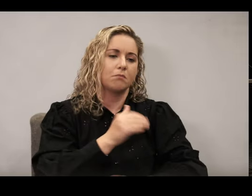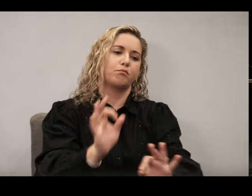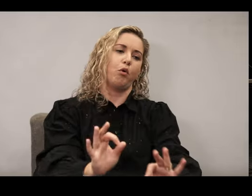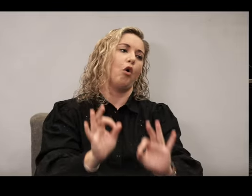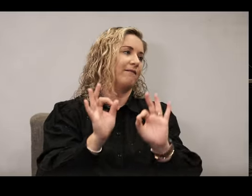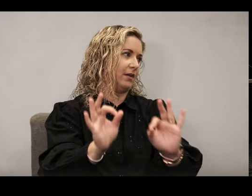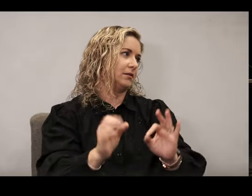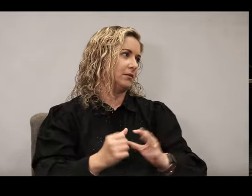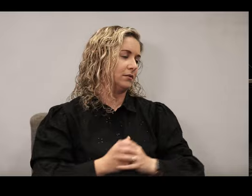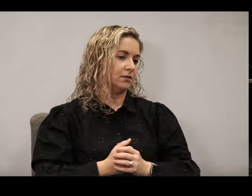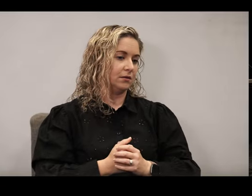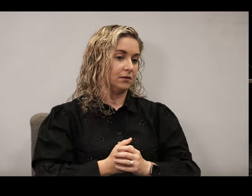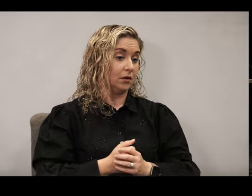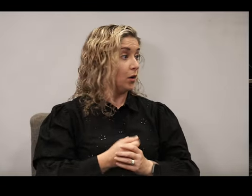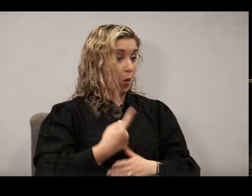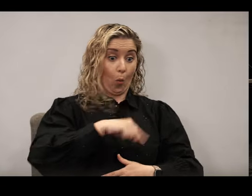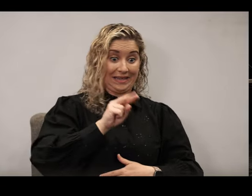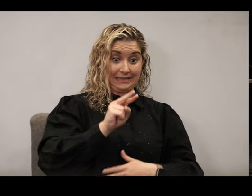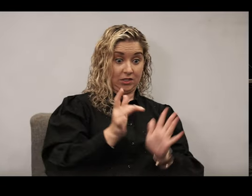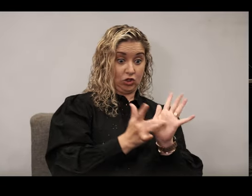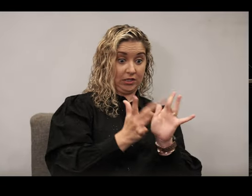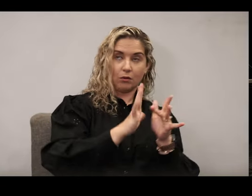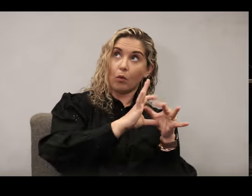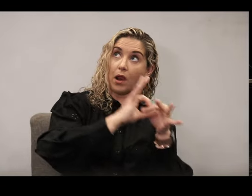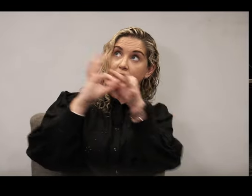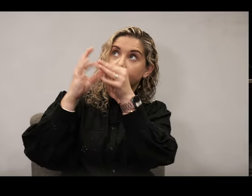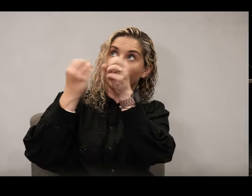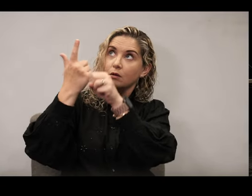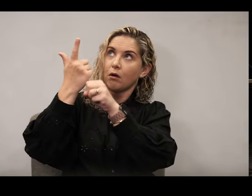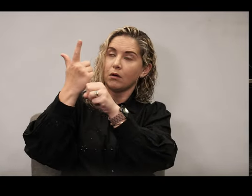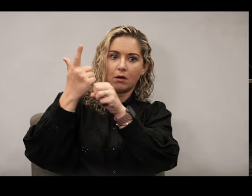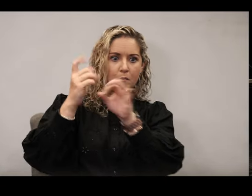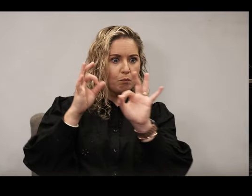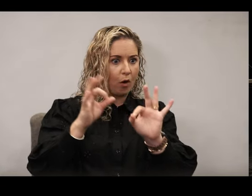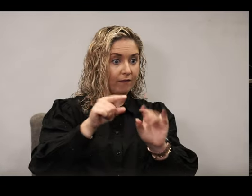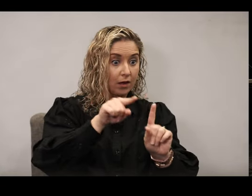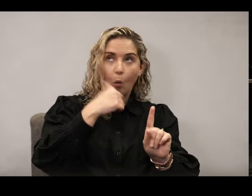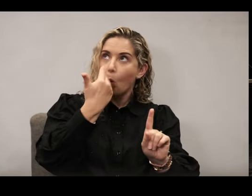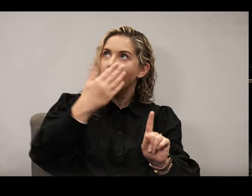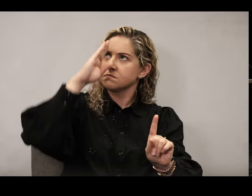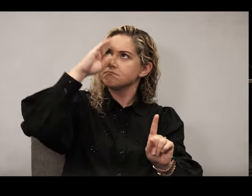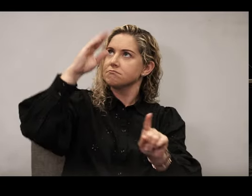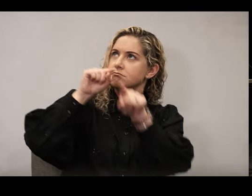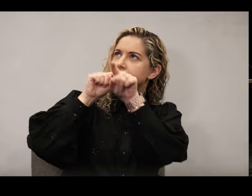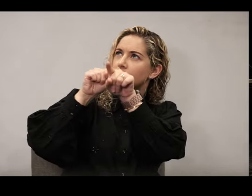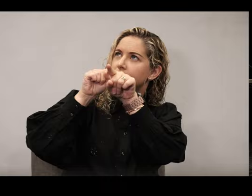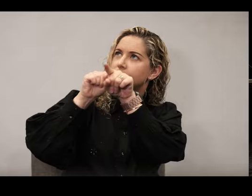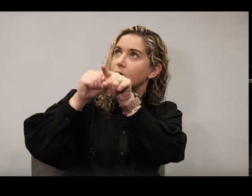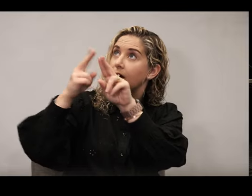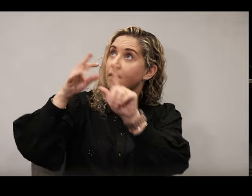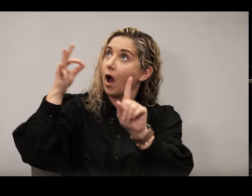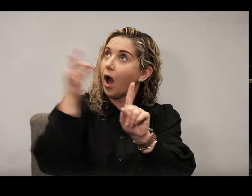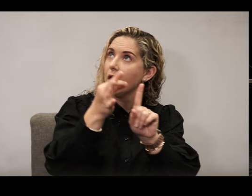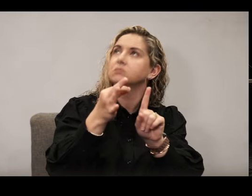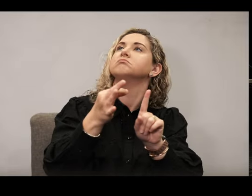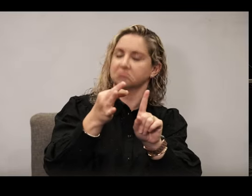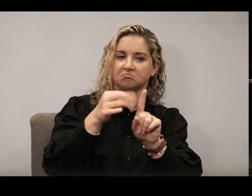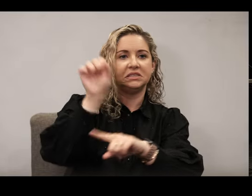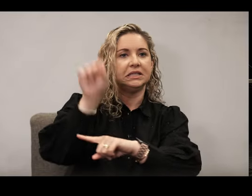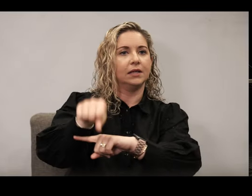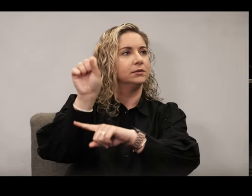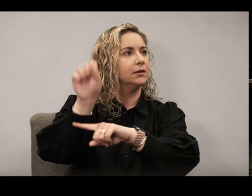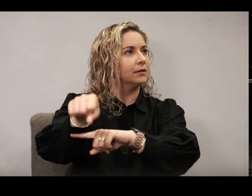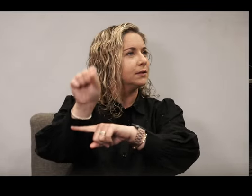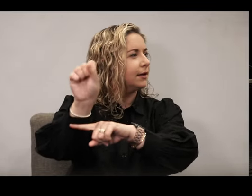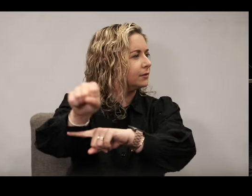his relationship with his heavenly Father, perfect loving obedience, even to the point of death on the cross for him. We see it in his relationship